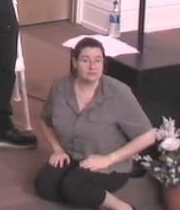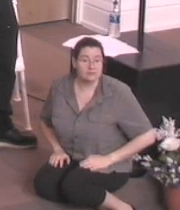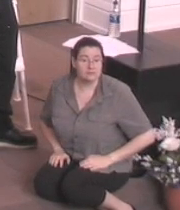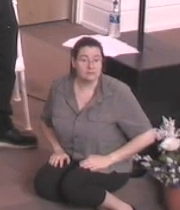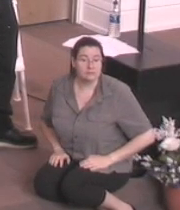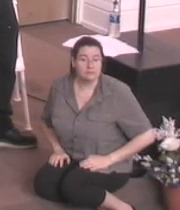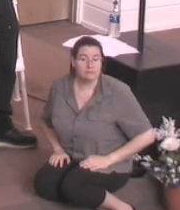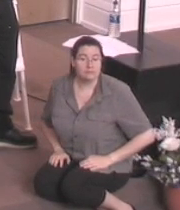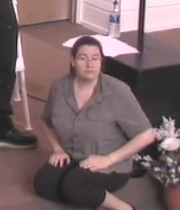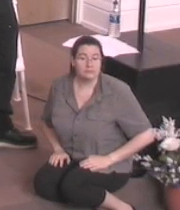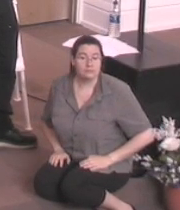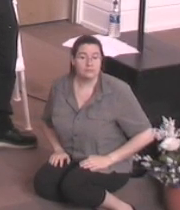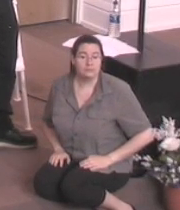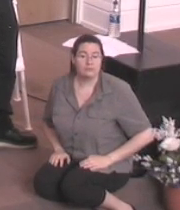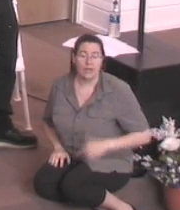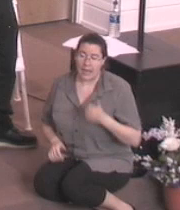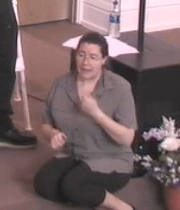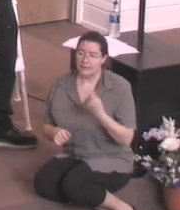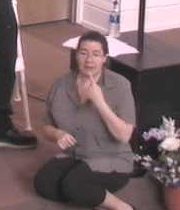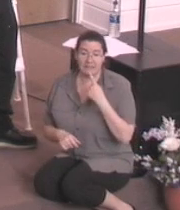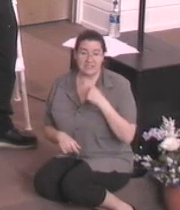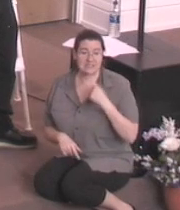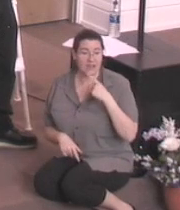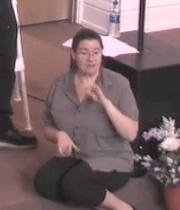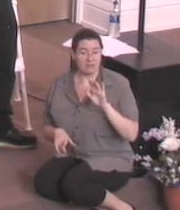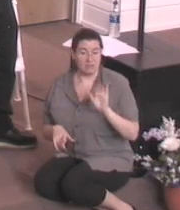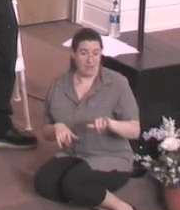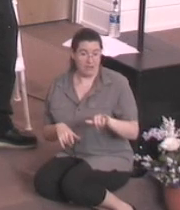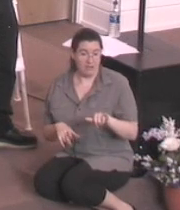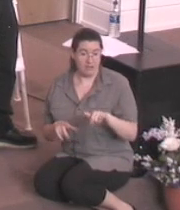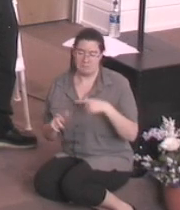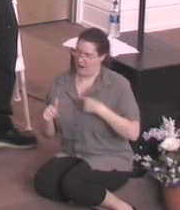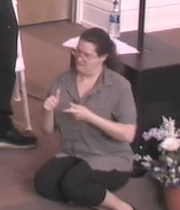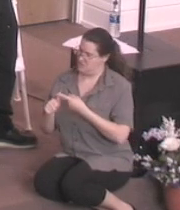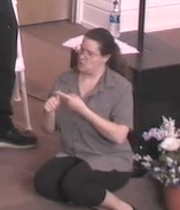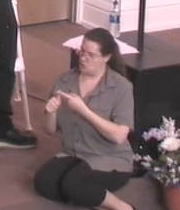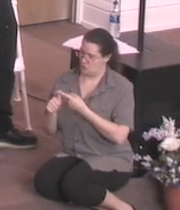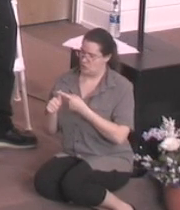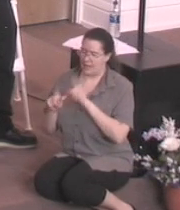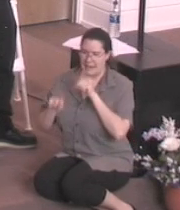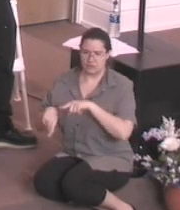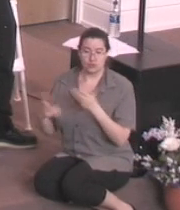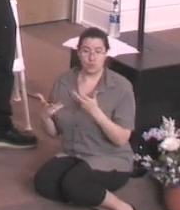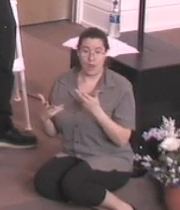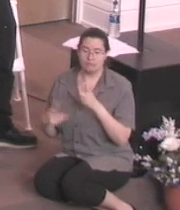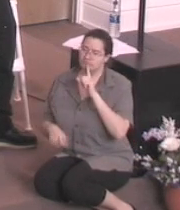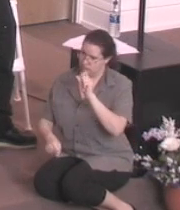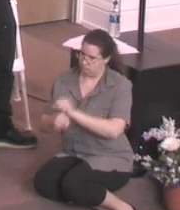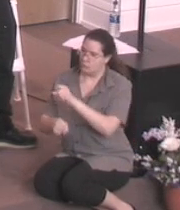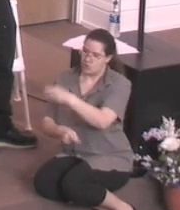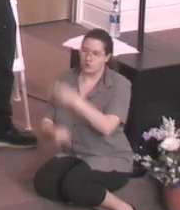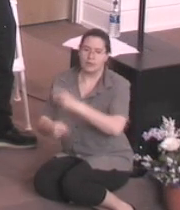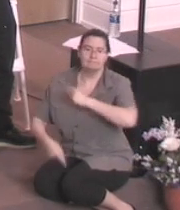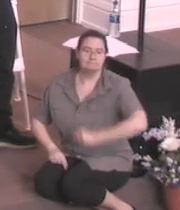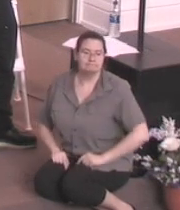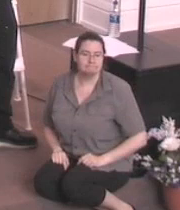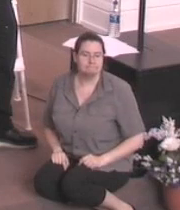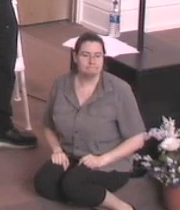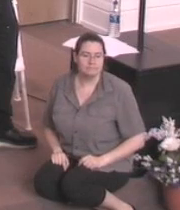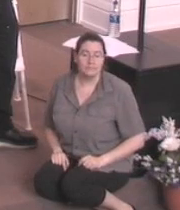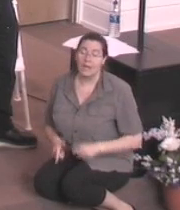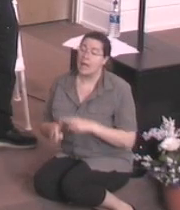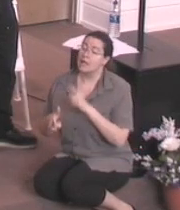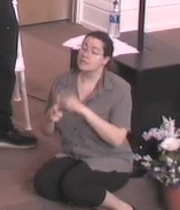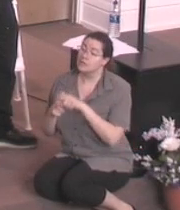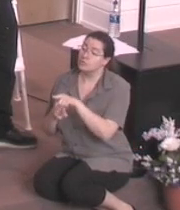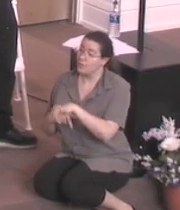And anytime anybody says Christians are hypocrites, my first answer is absolutely we are. And then I'll tell them, as soon as you